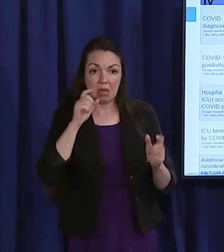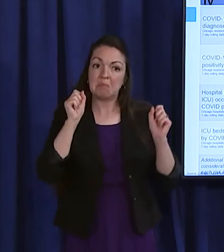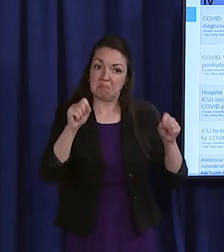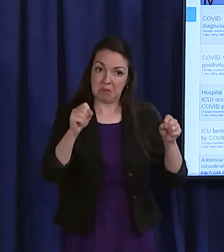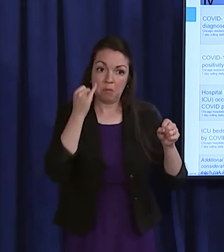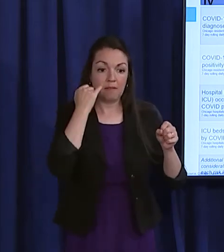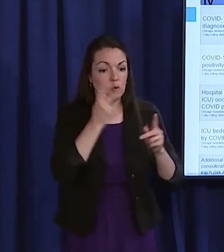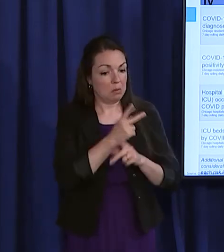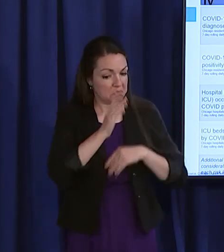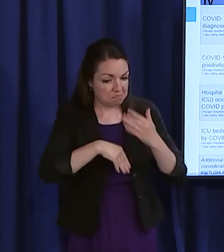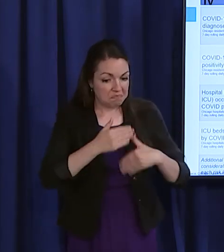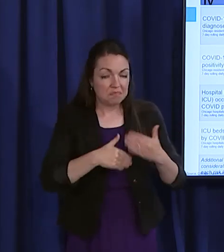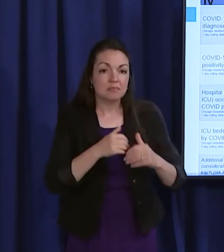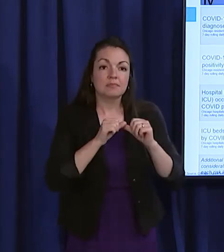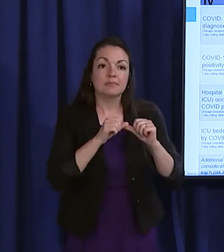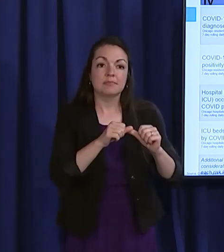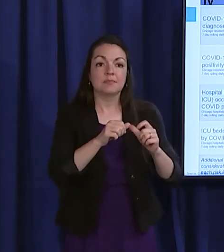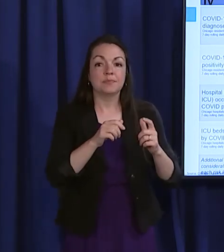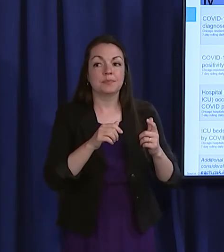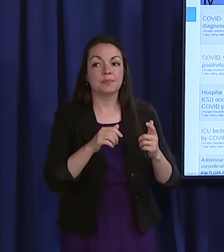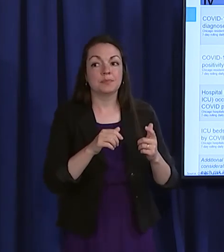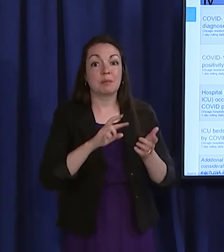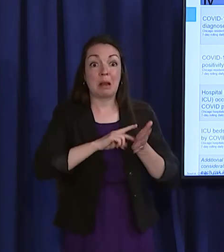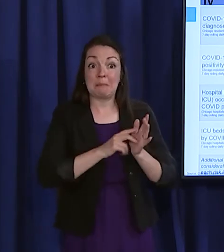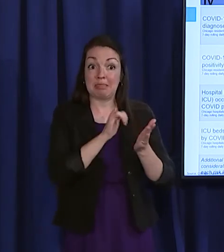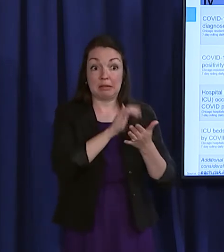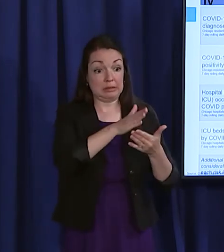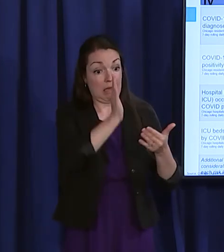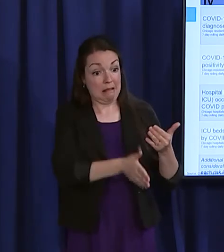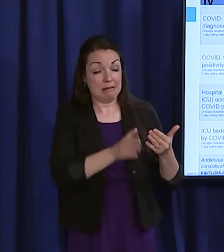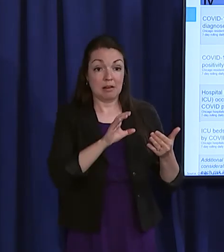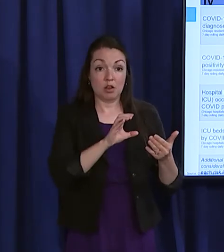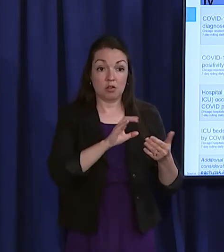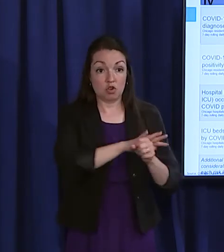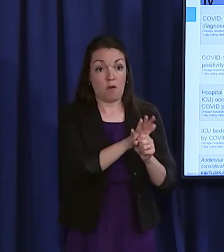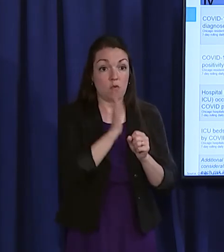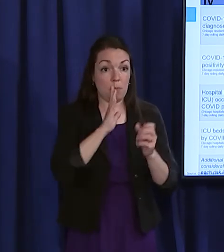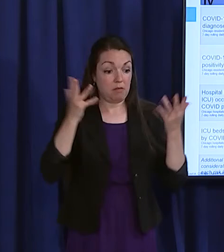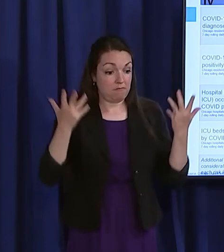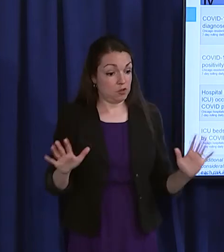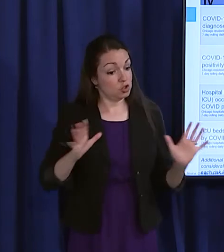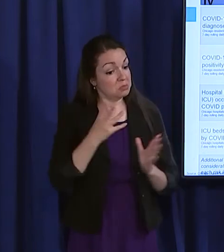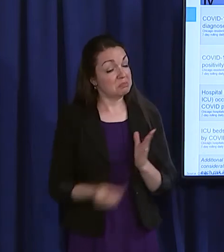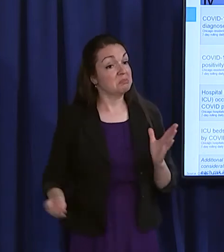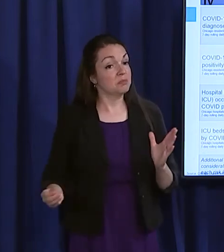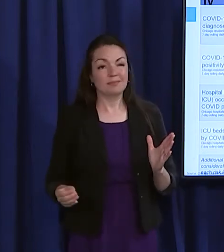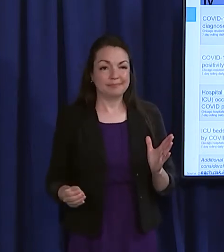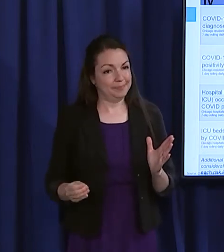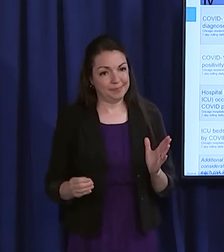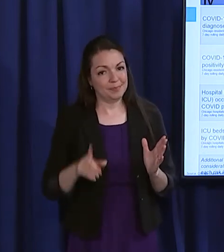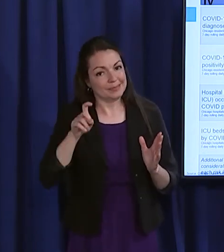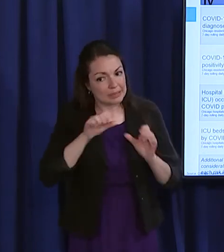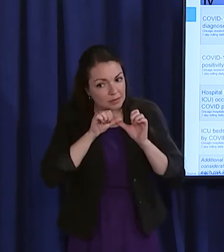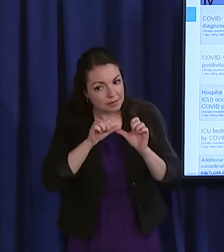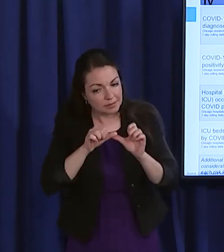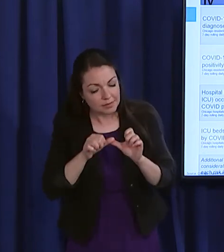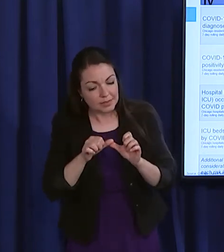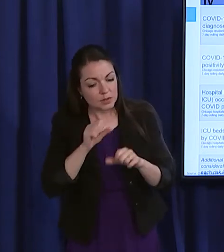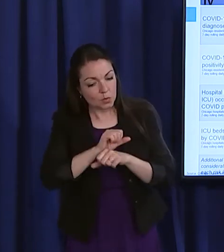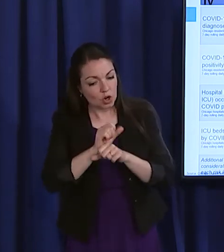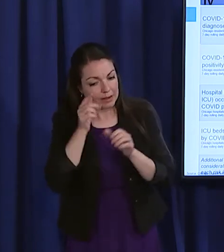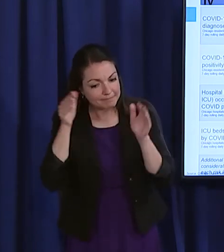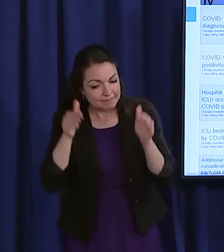making progress. It doesn't mean, though, that will be the end of COVID, and we will certainly keep working on vaccine. But every